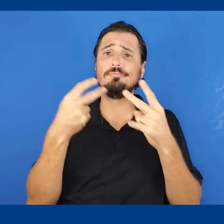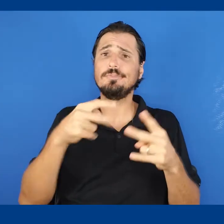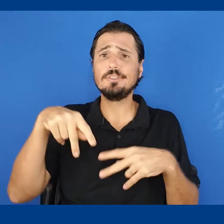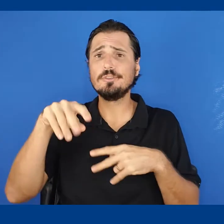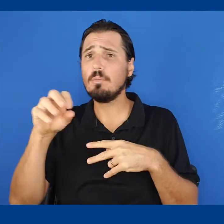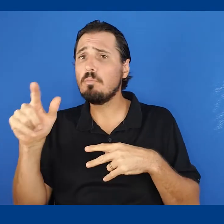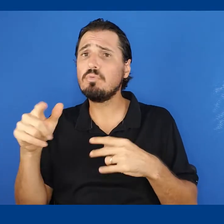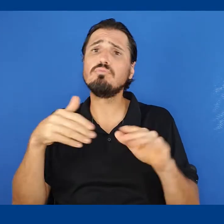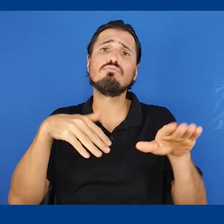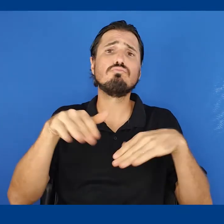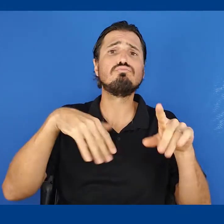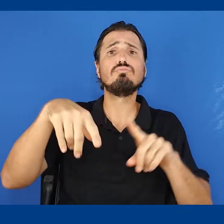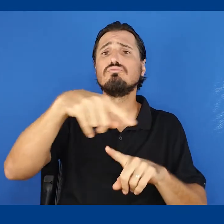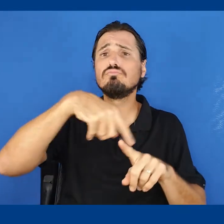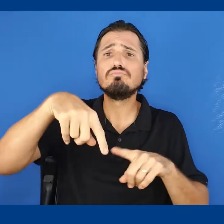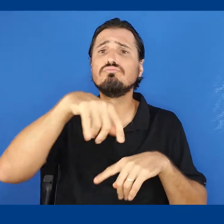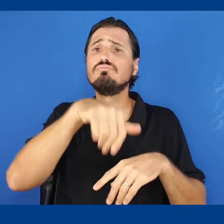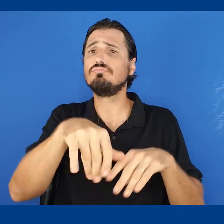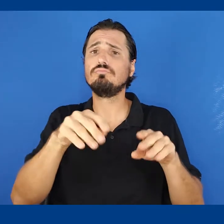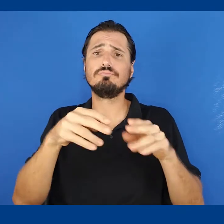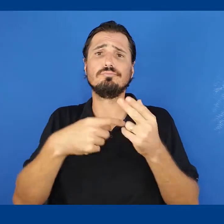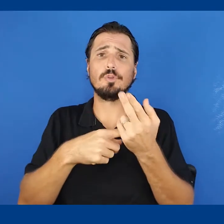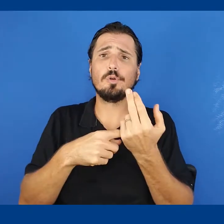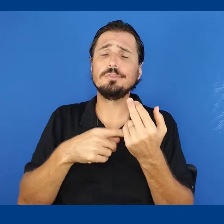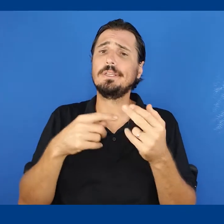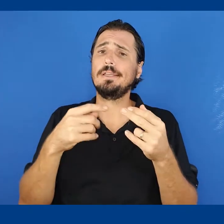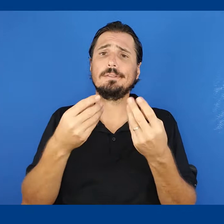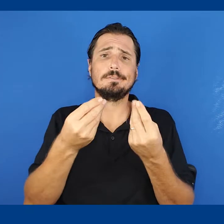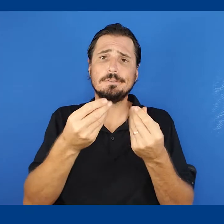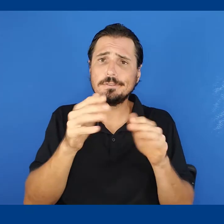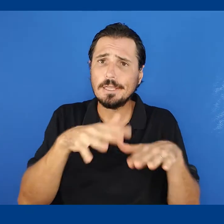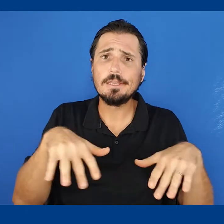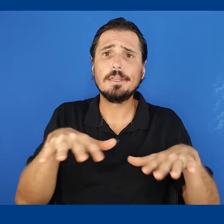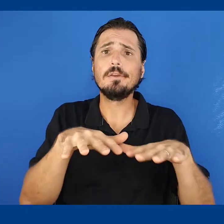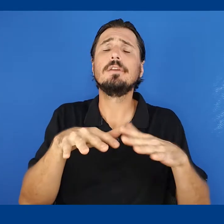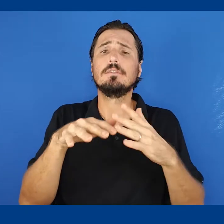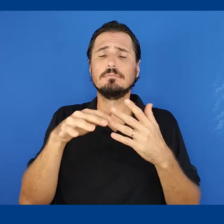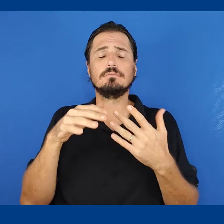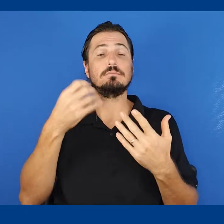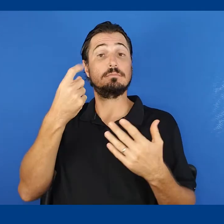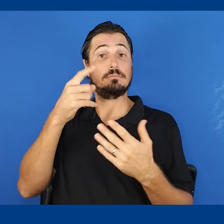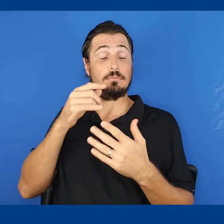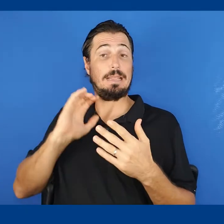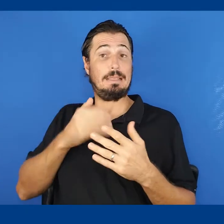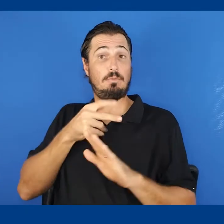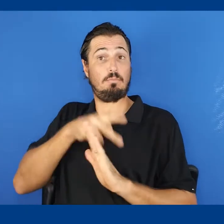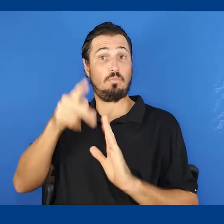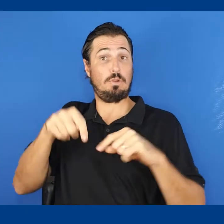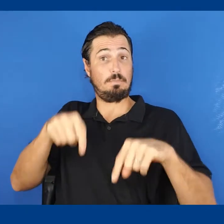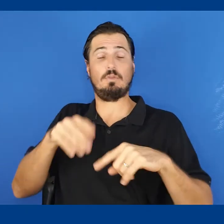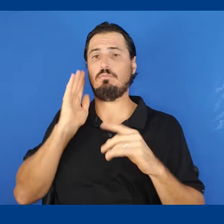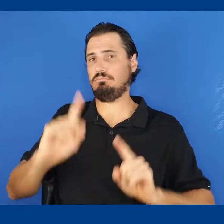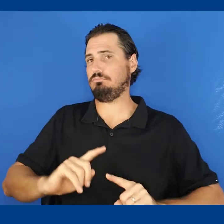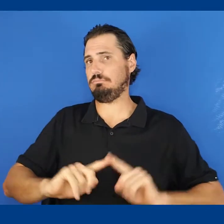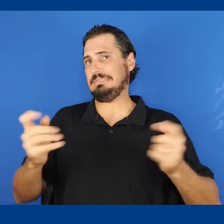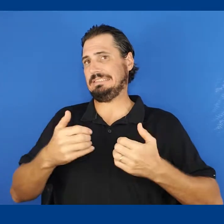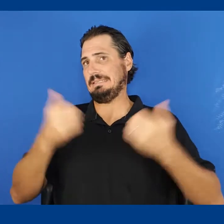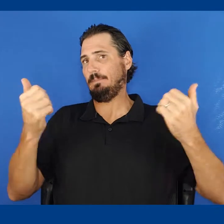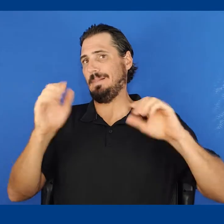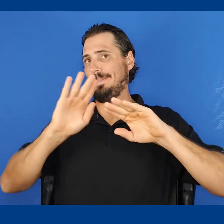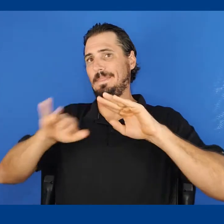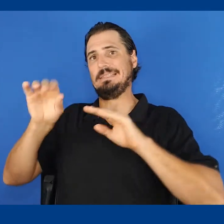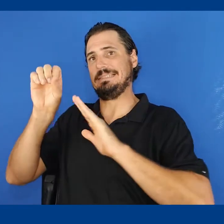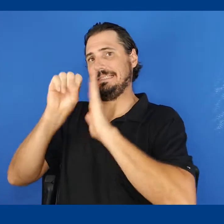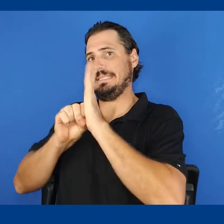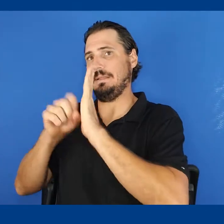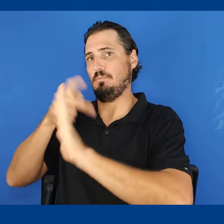and visit the pool. This program would be independent of the state's Safe Travel program and therefore allow travelers expanded